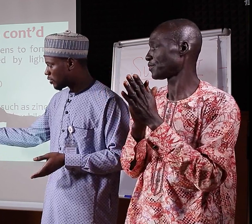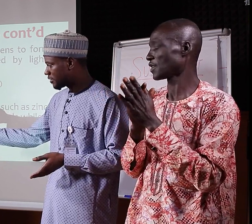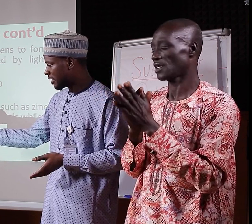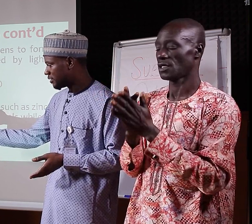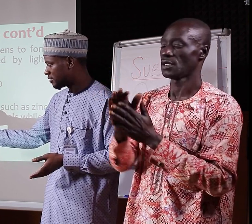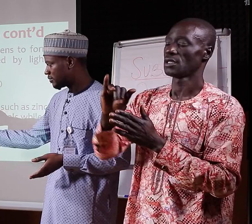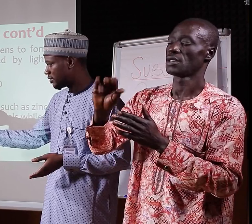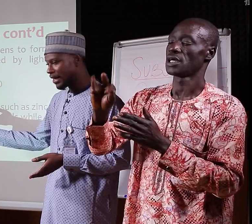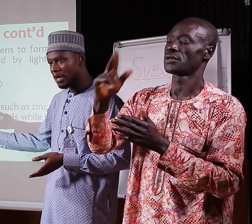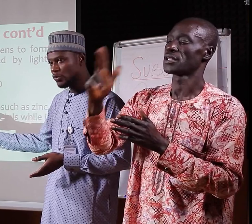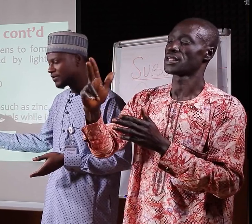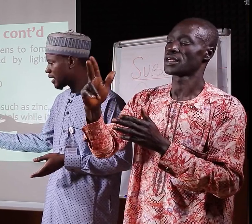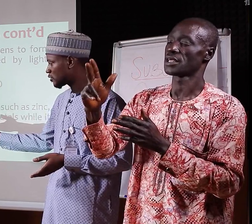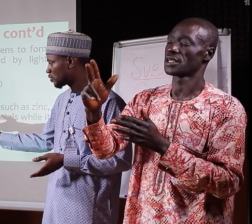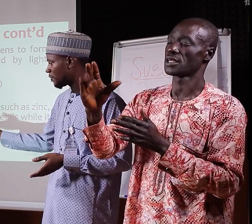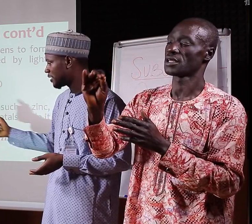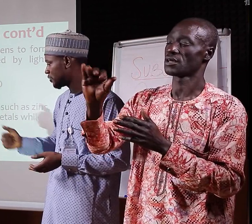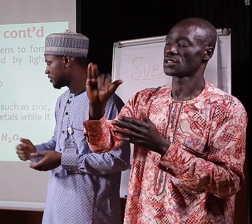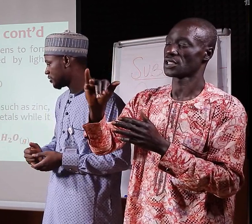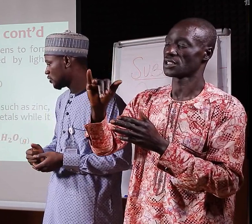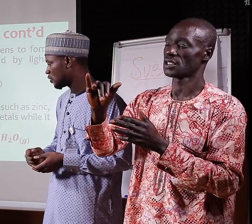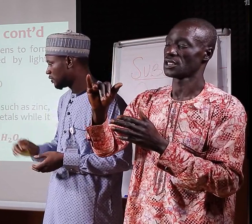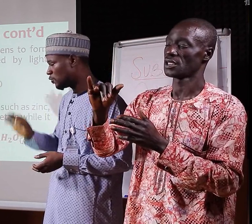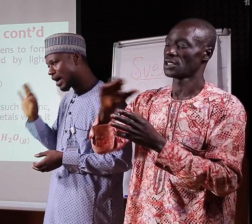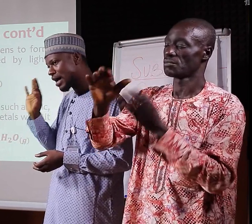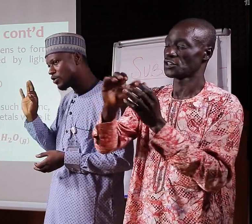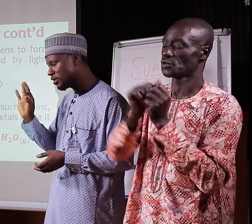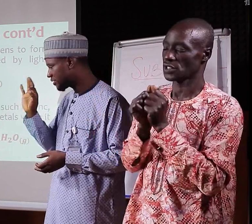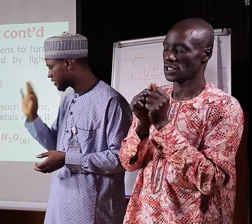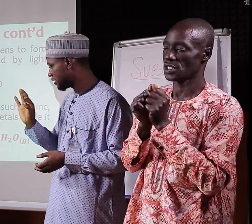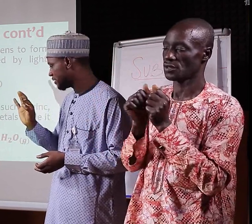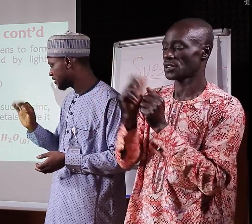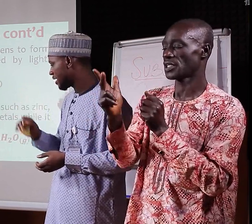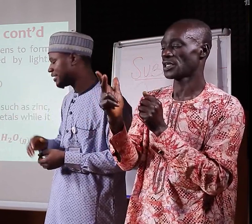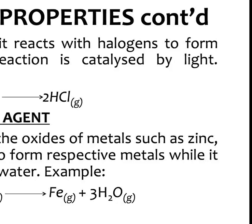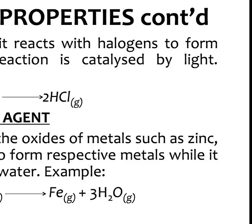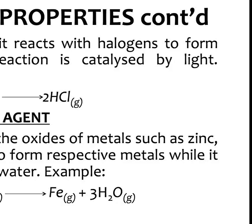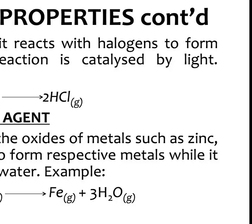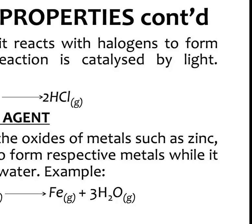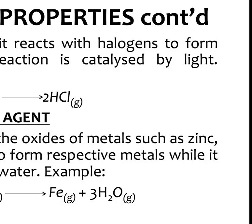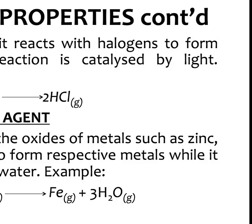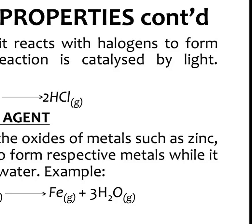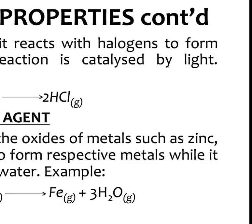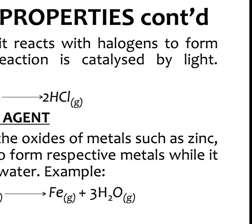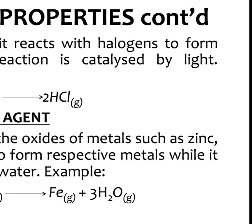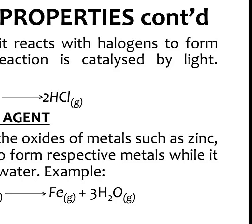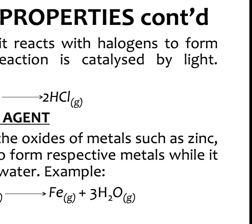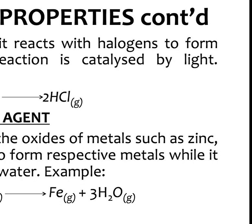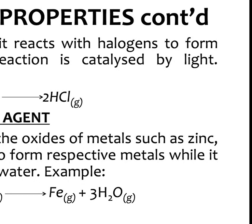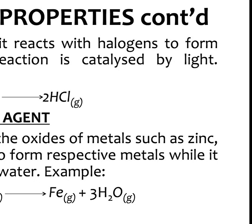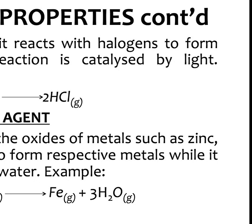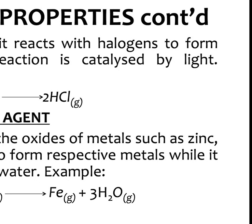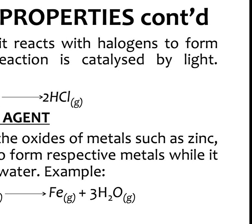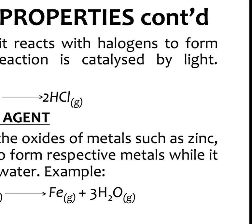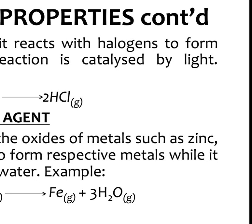Iron 3 oxide reacts with 3 atoms of hydrogen to give you iron solid and then 3 moles of